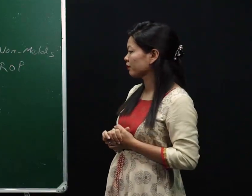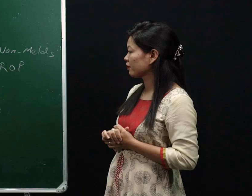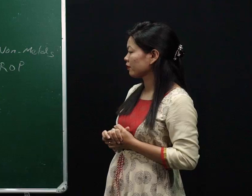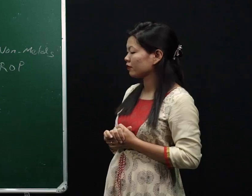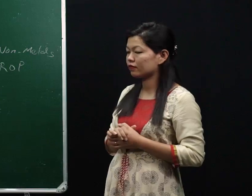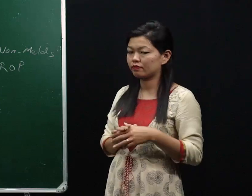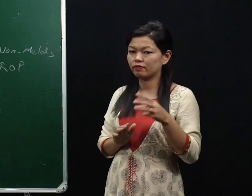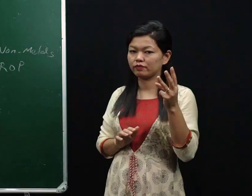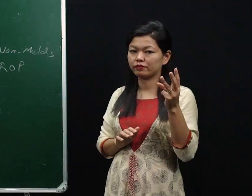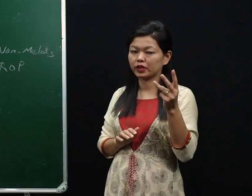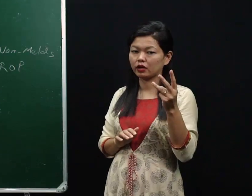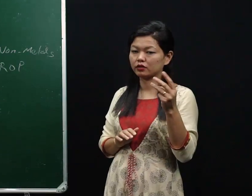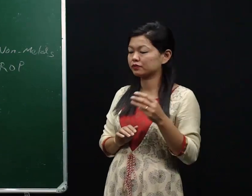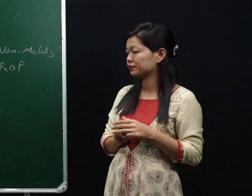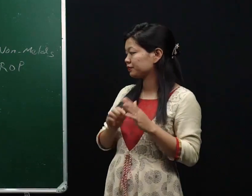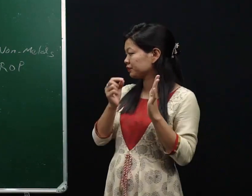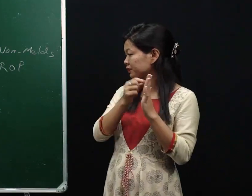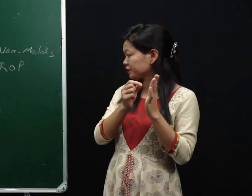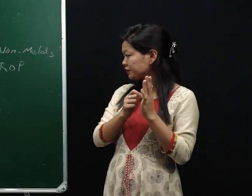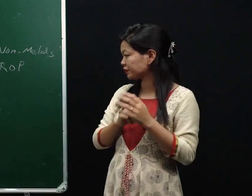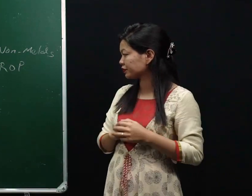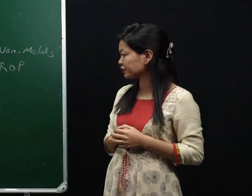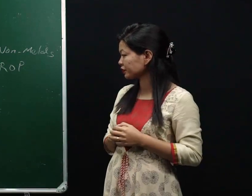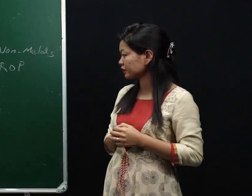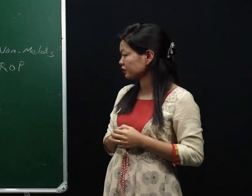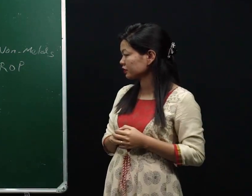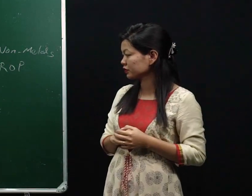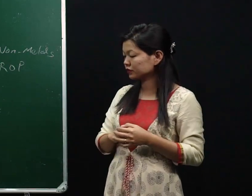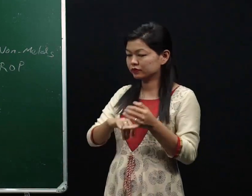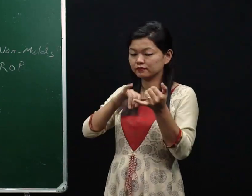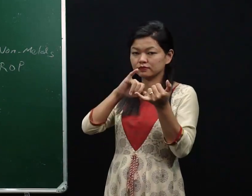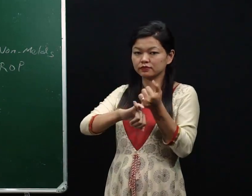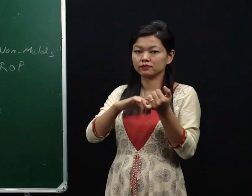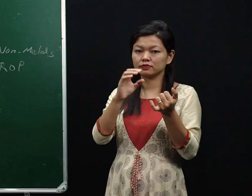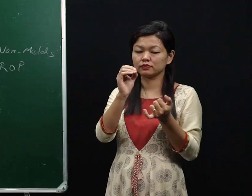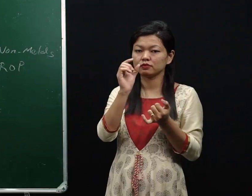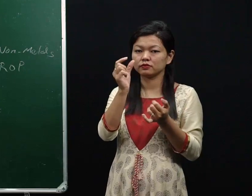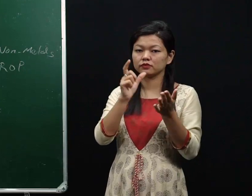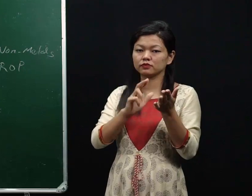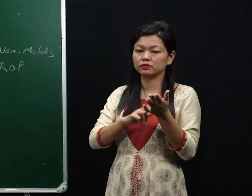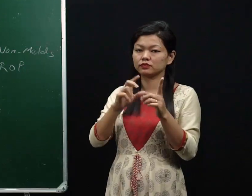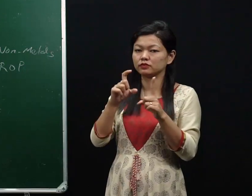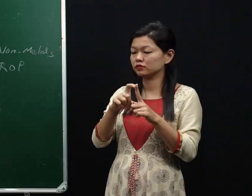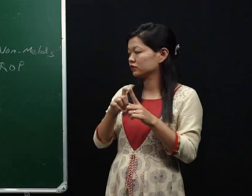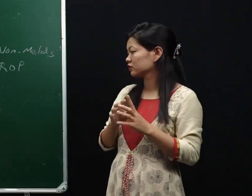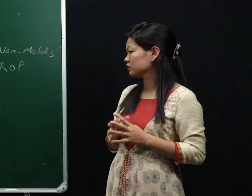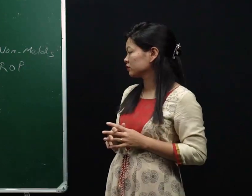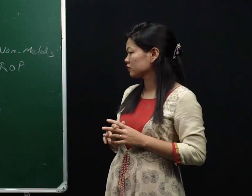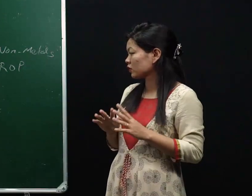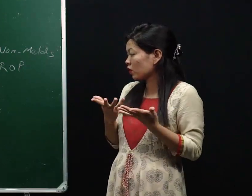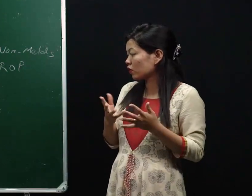now the third property would be sound, okay? Sound, or we can say it is sonorous, okay?